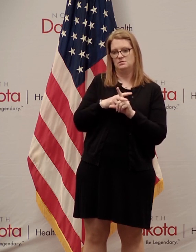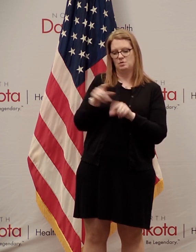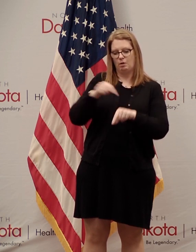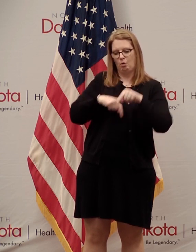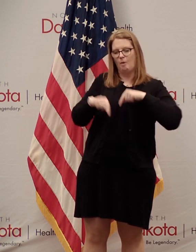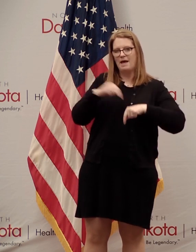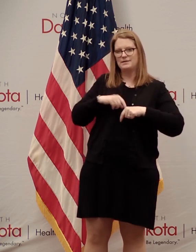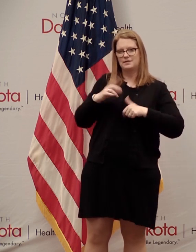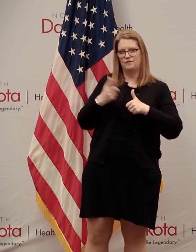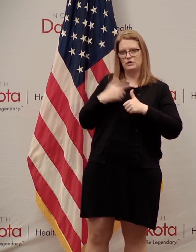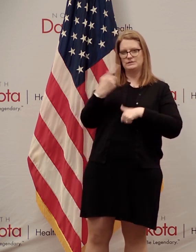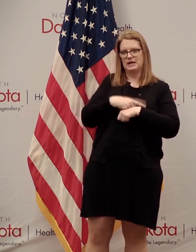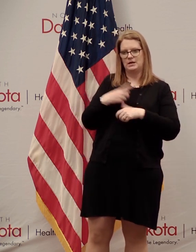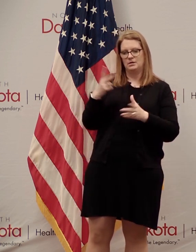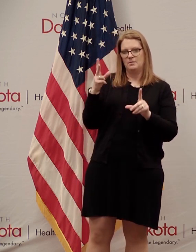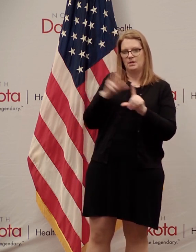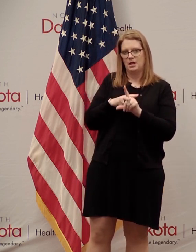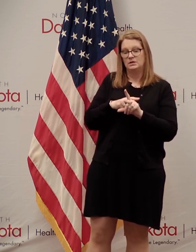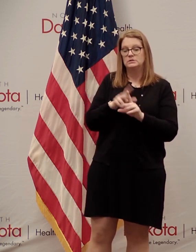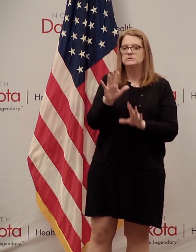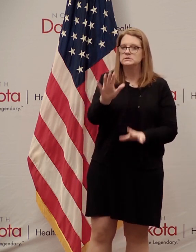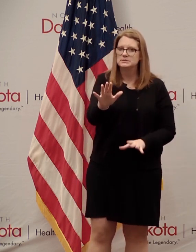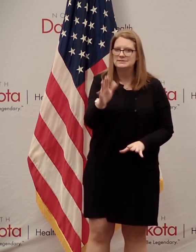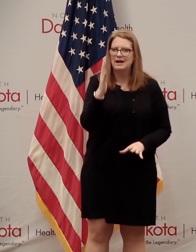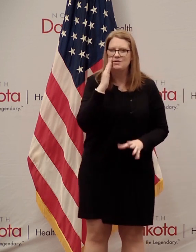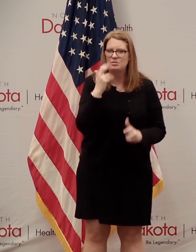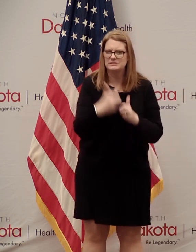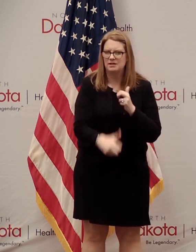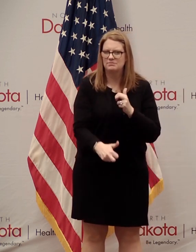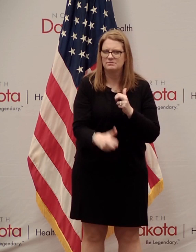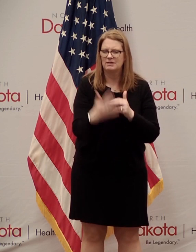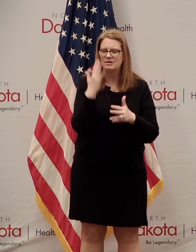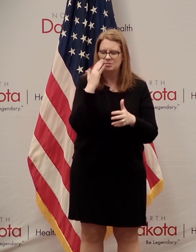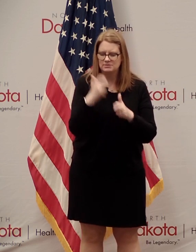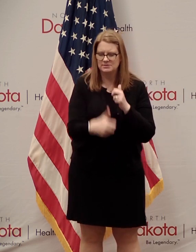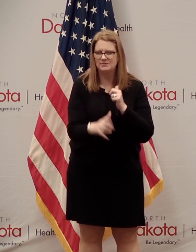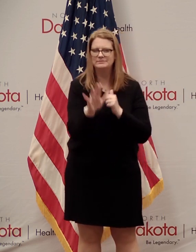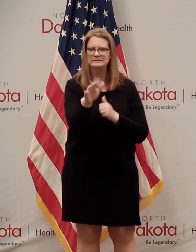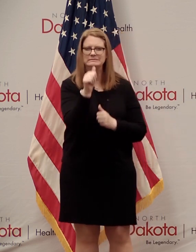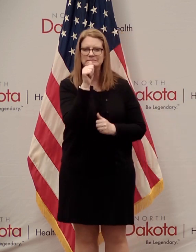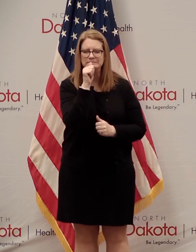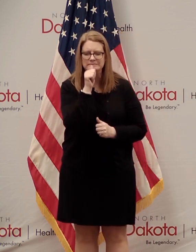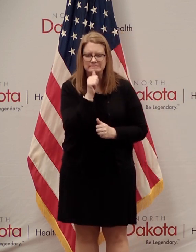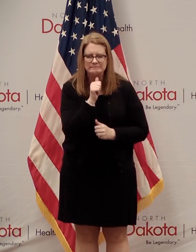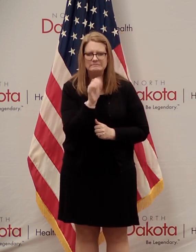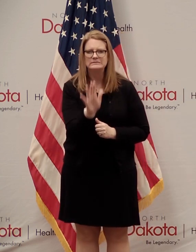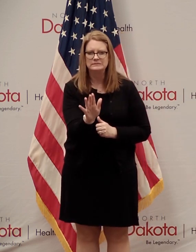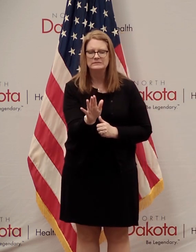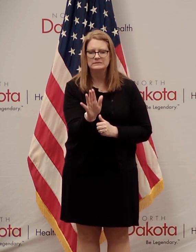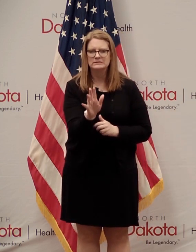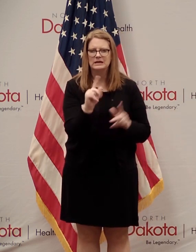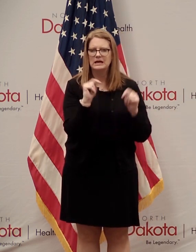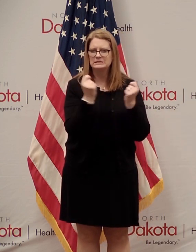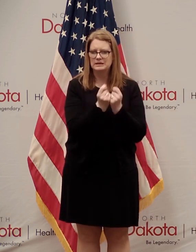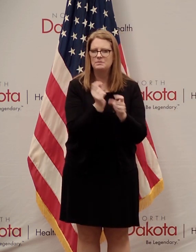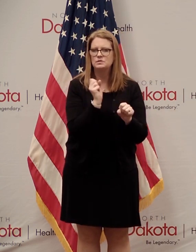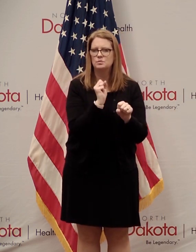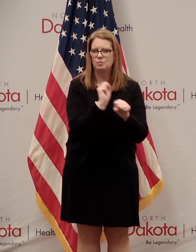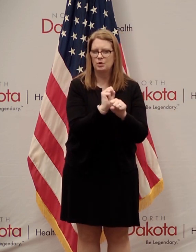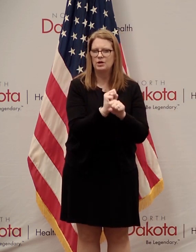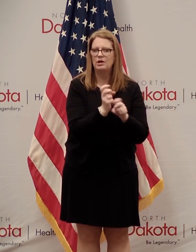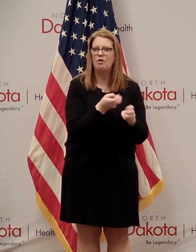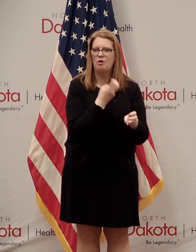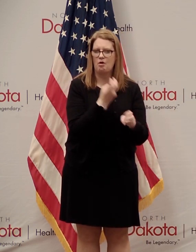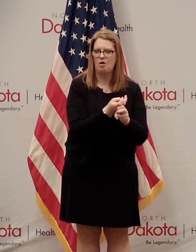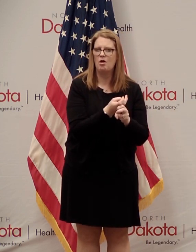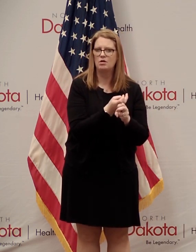again, I know how hard this is, but again, thank you for your patience. And please know that our team is working as hard and as creatively as we can, and they're